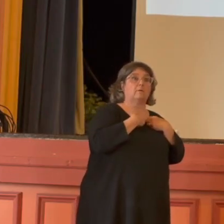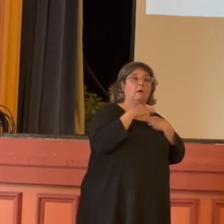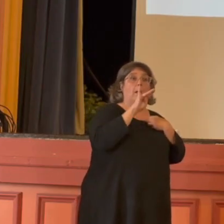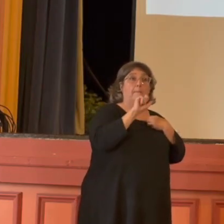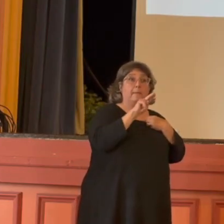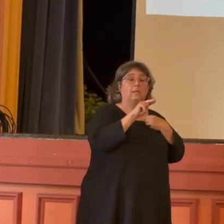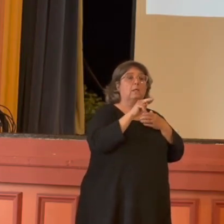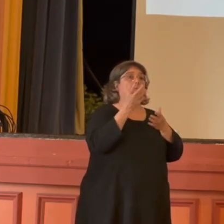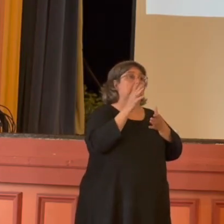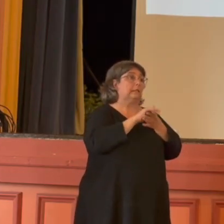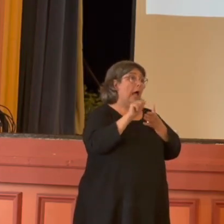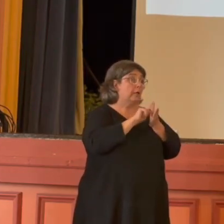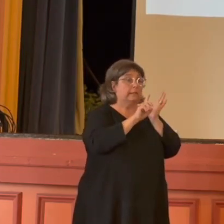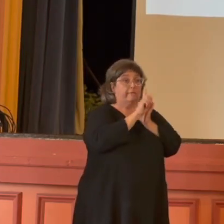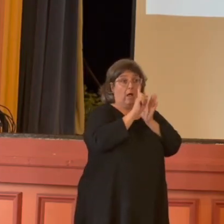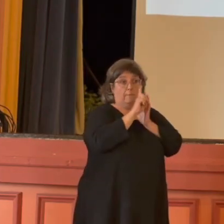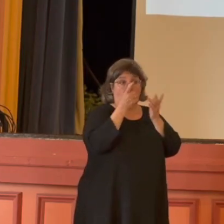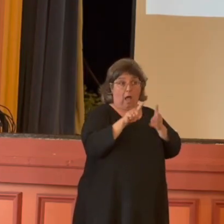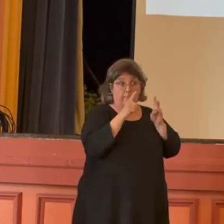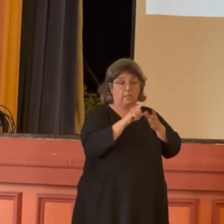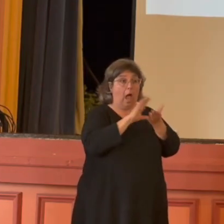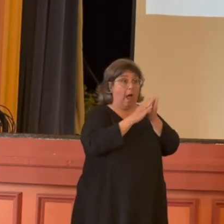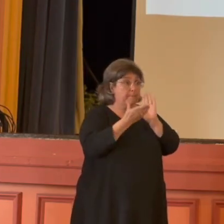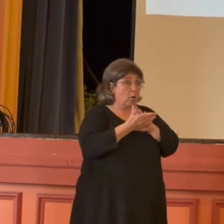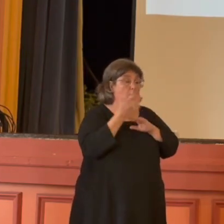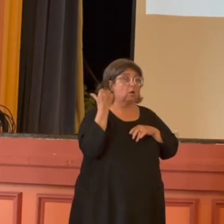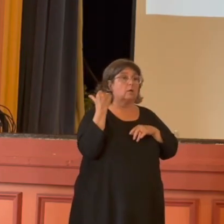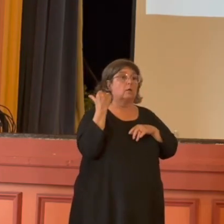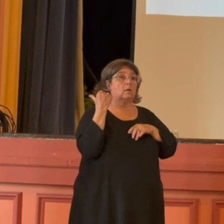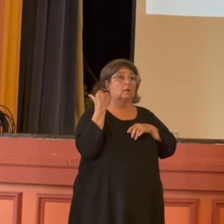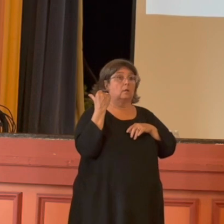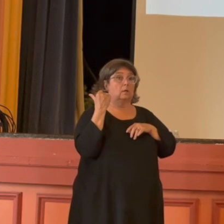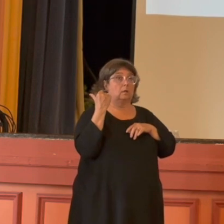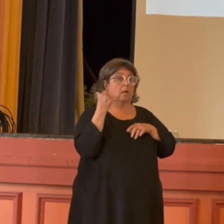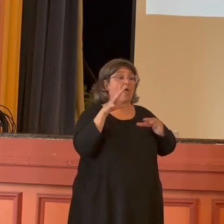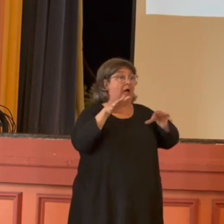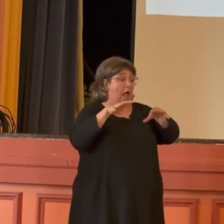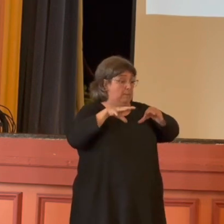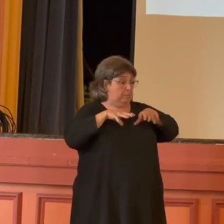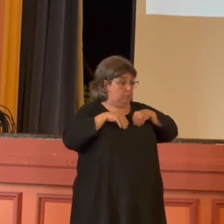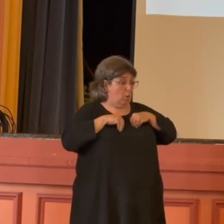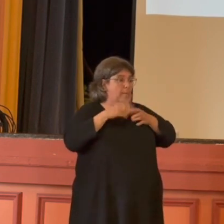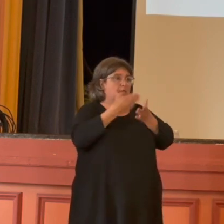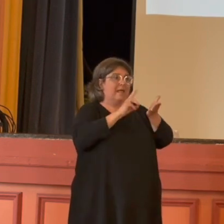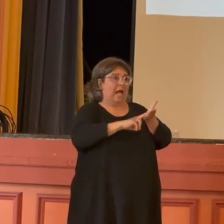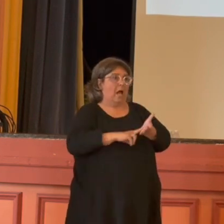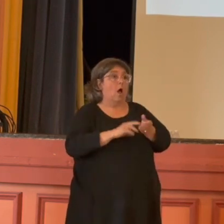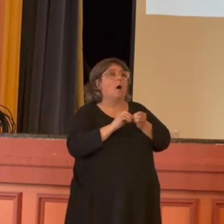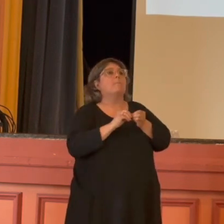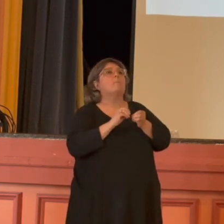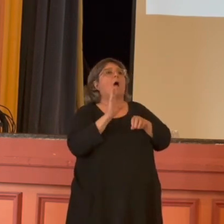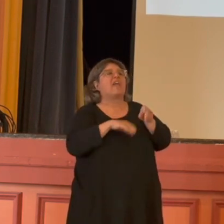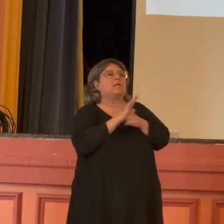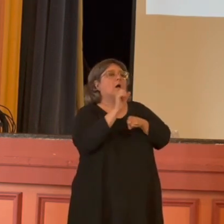and some change development that's going out in Hamburg, which absorbed a lot of the contractors. So there's more than enough work to be